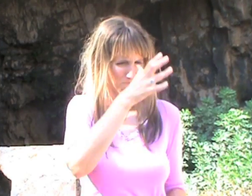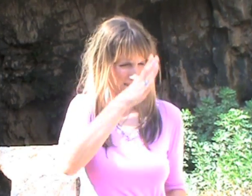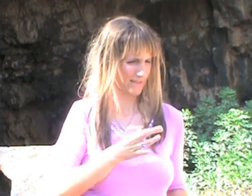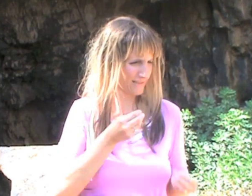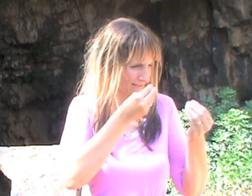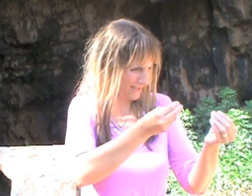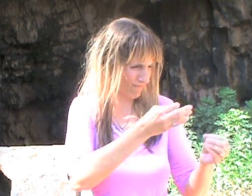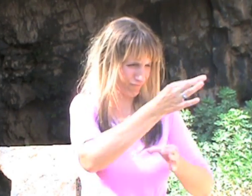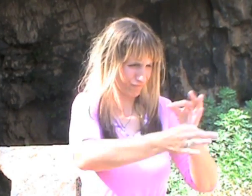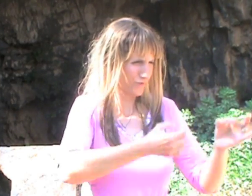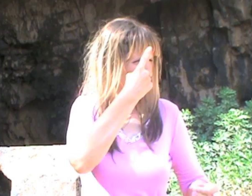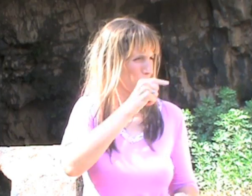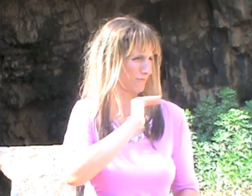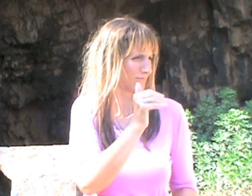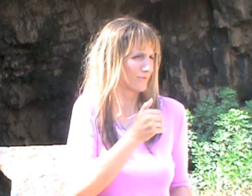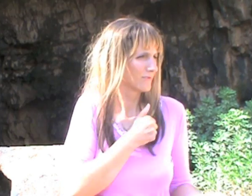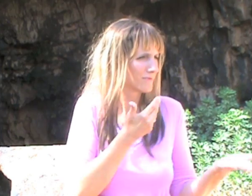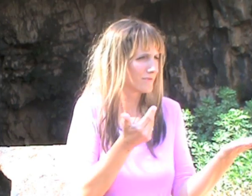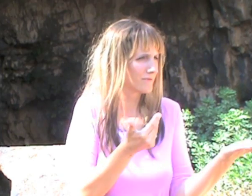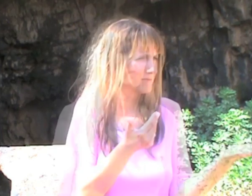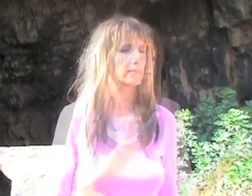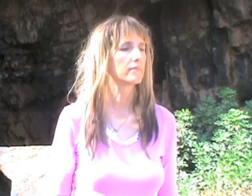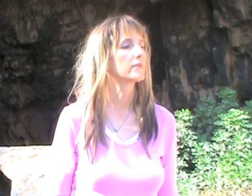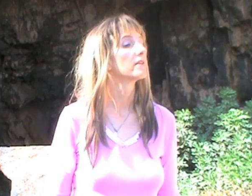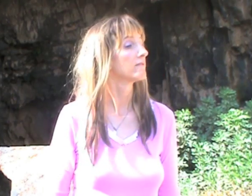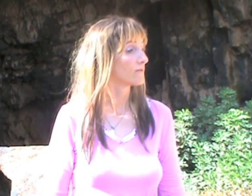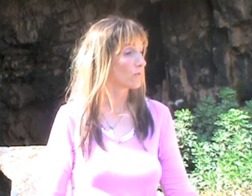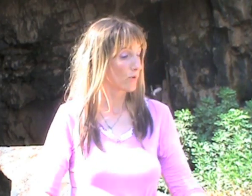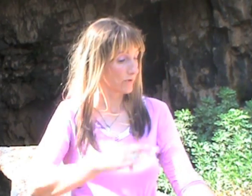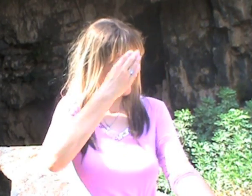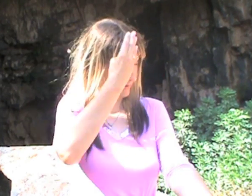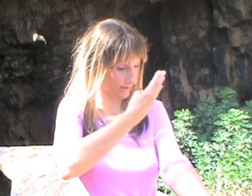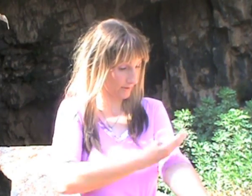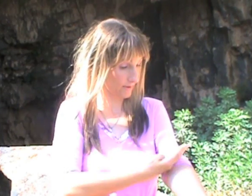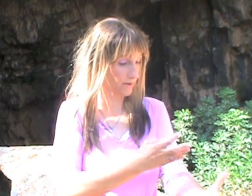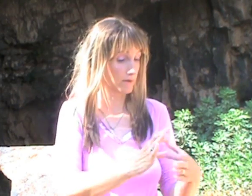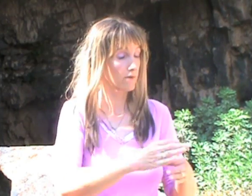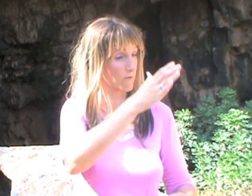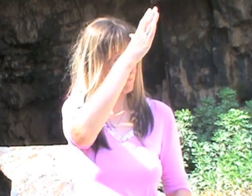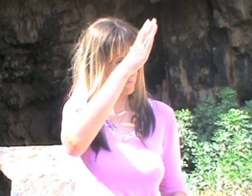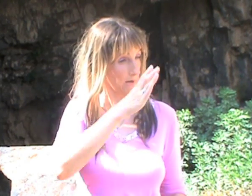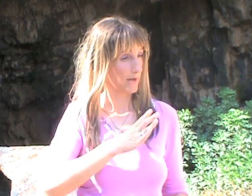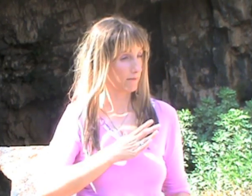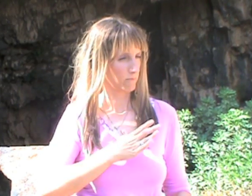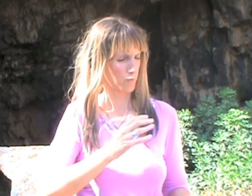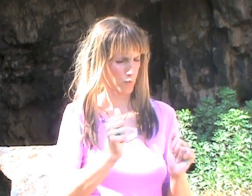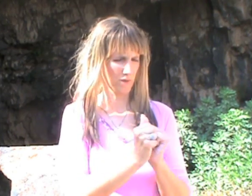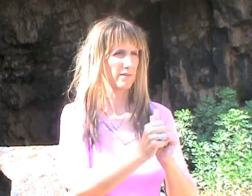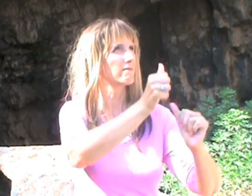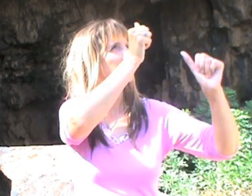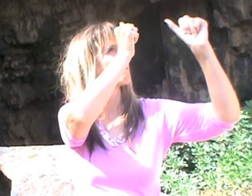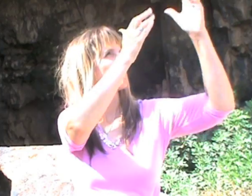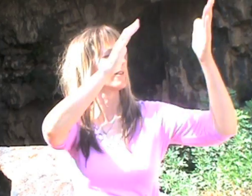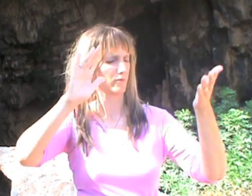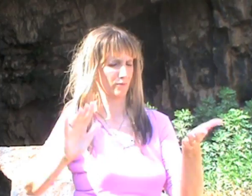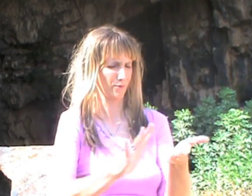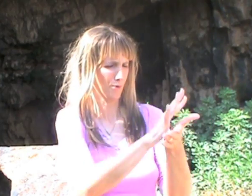Or what can anyone give in exchange for their soul? For the Son of Man is going to come in